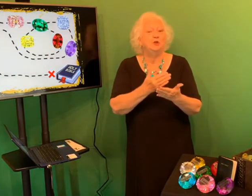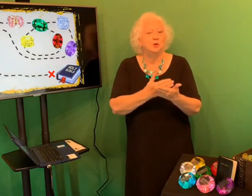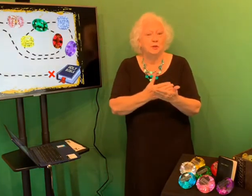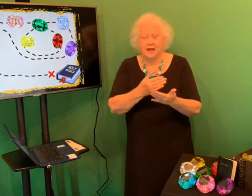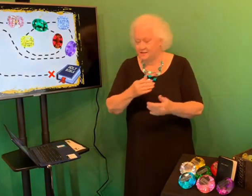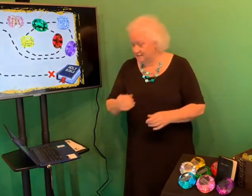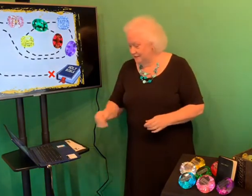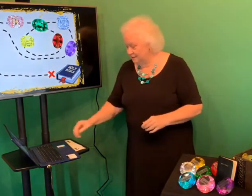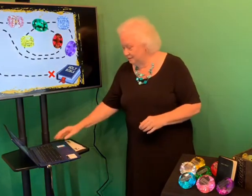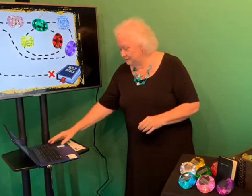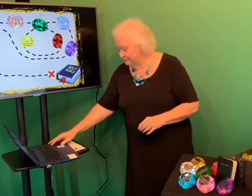new lesson.